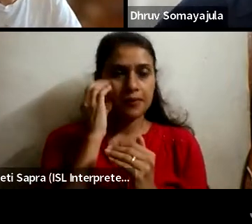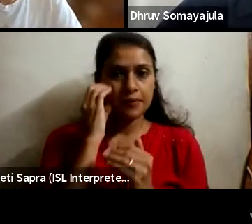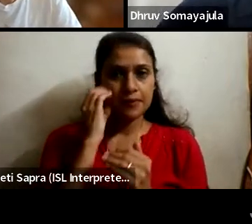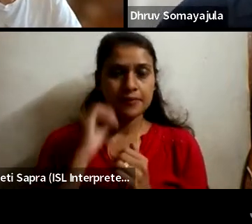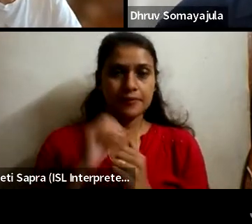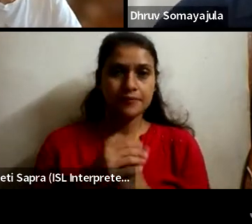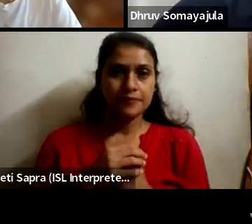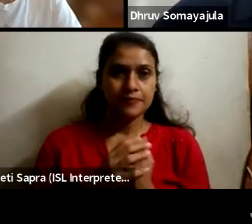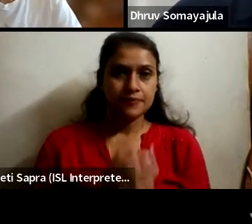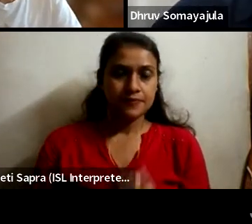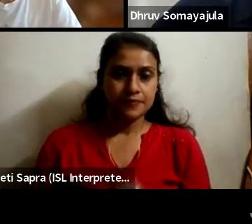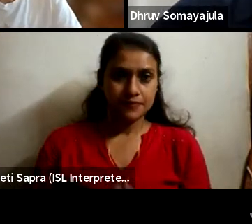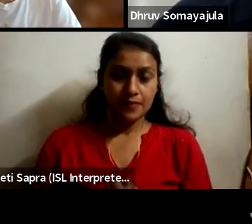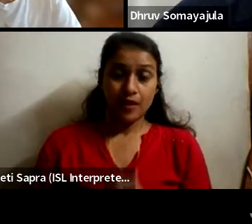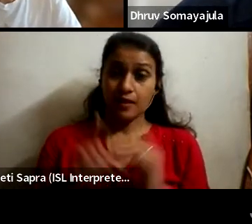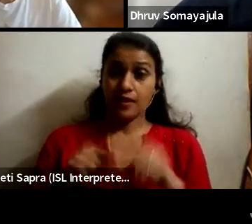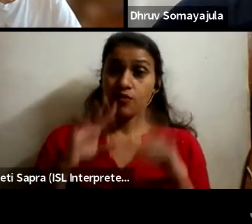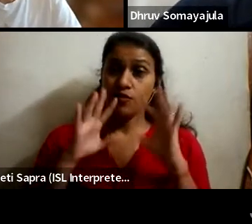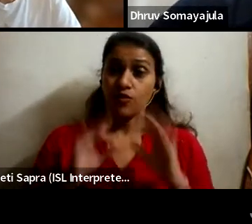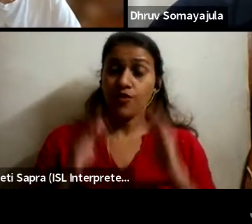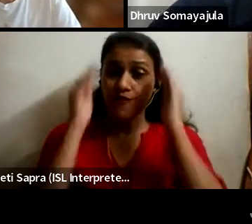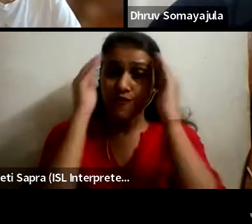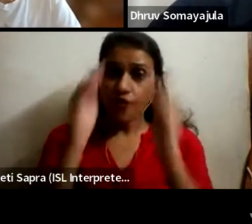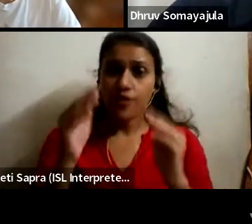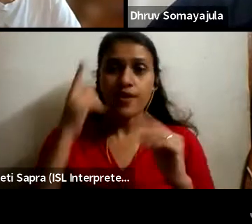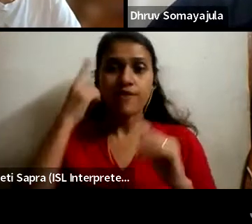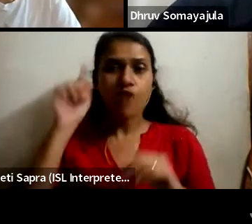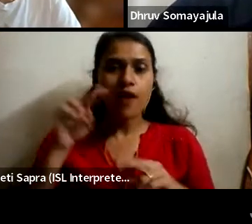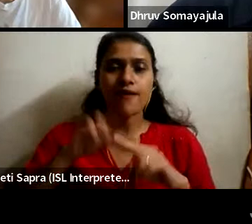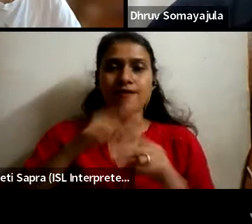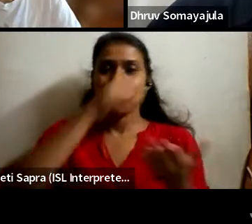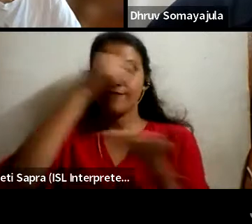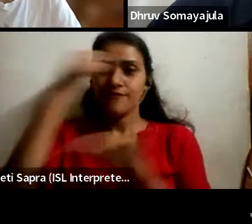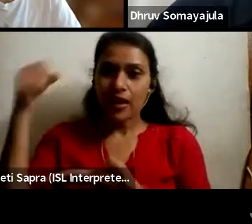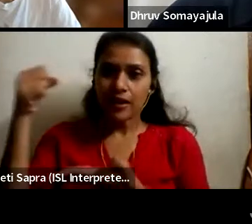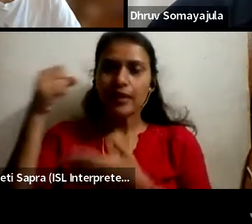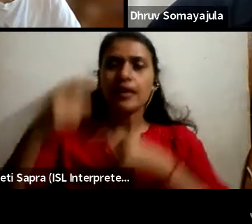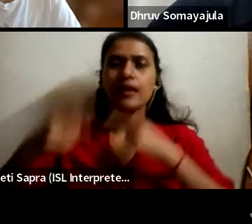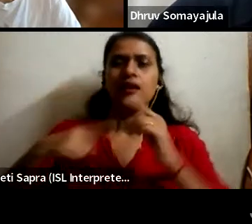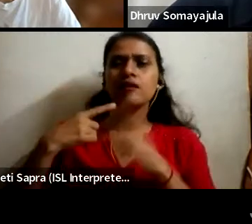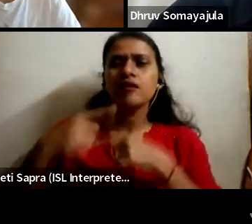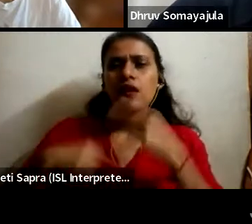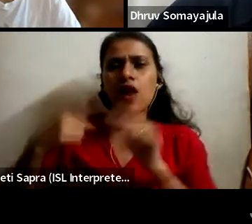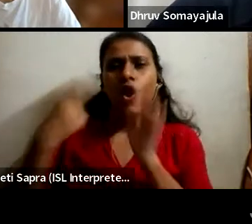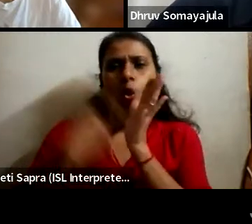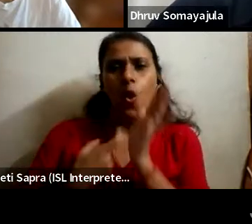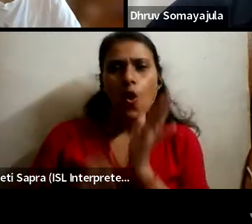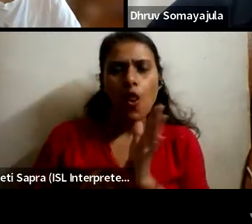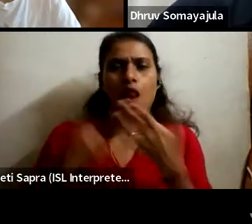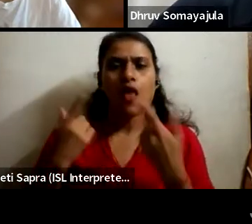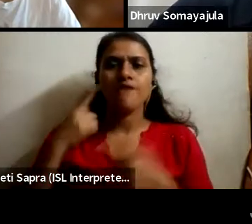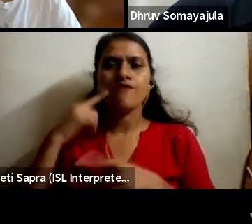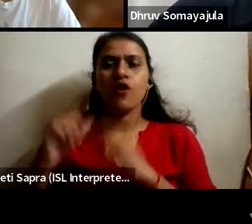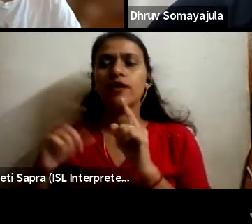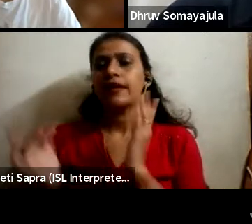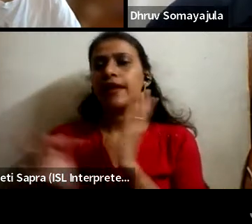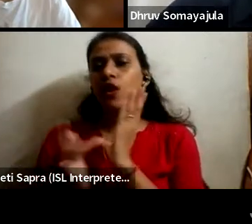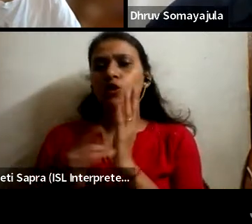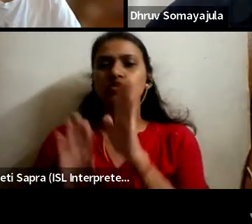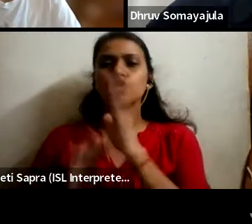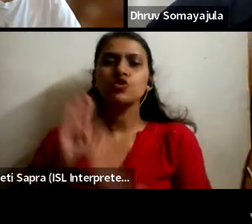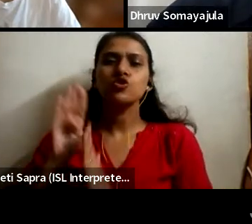really like that in terms of focusing funding and efforts, regulatory efforts towards technological development that is in line